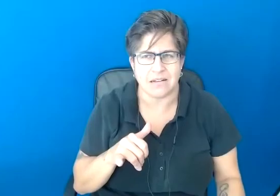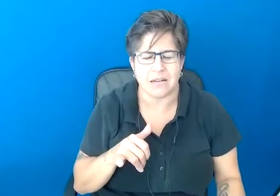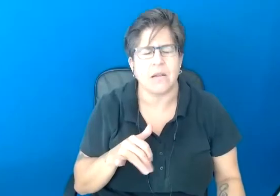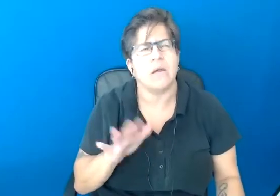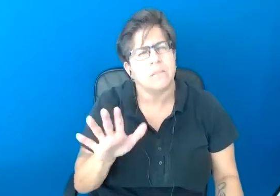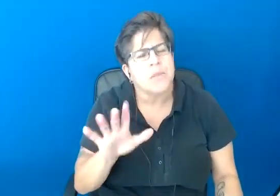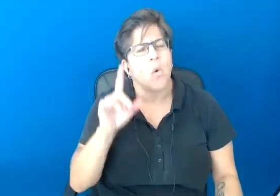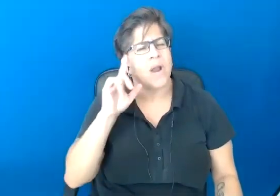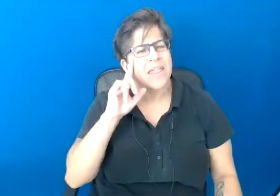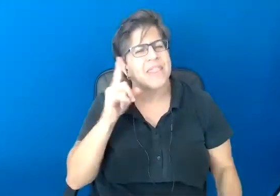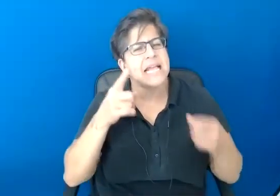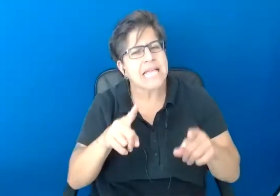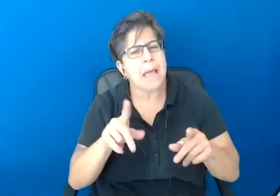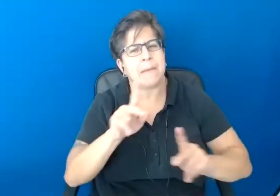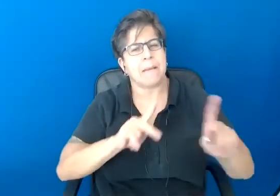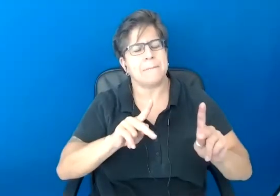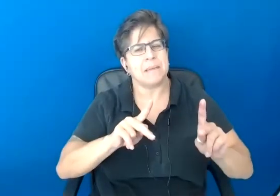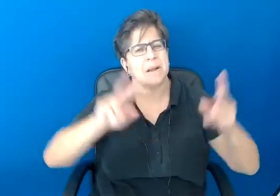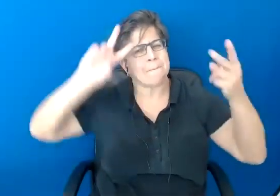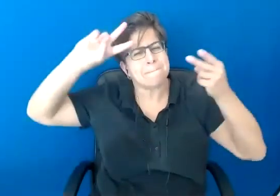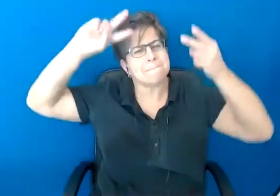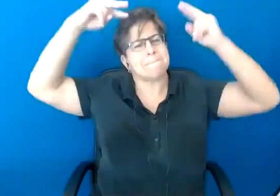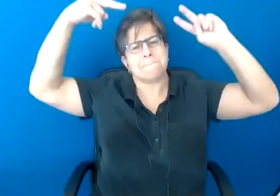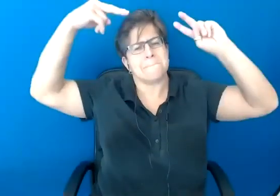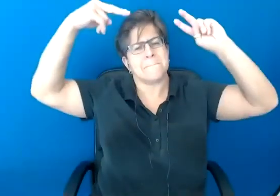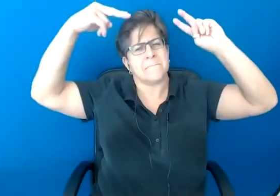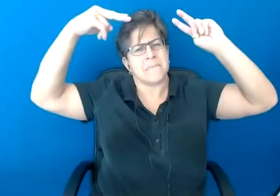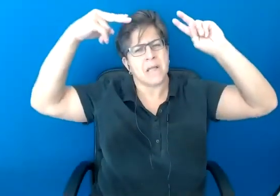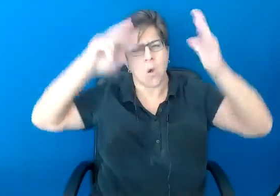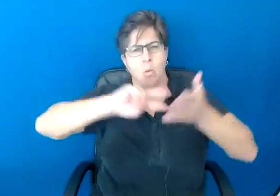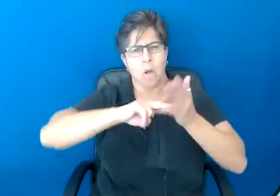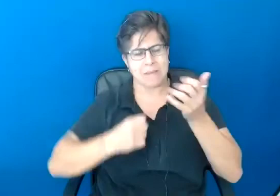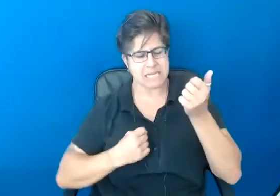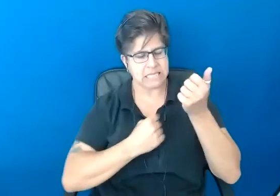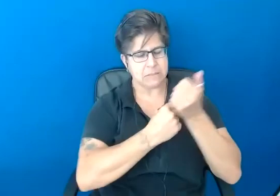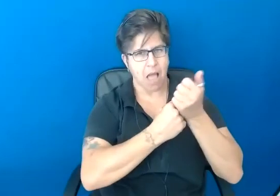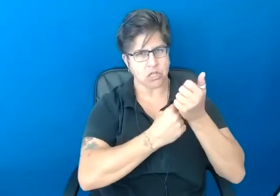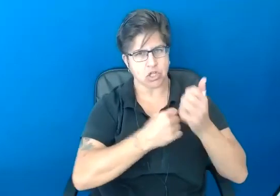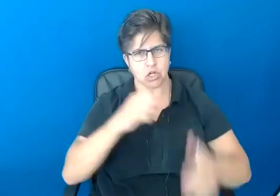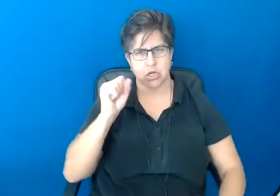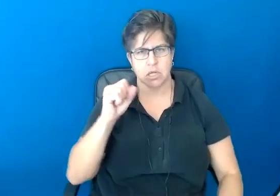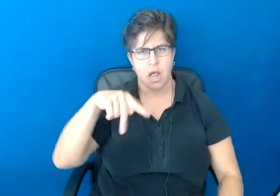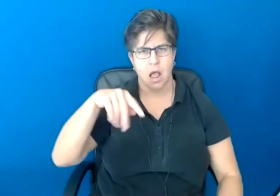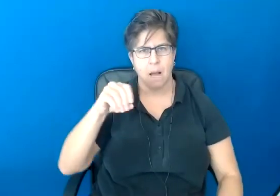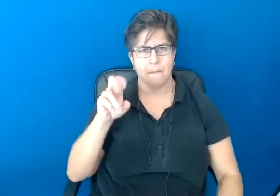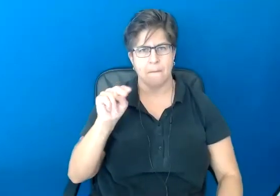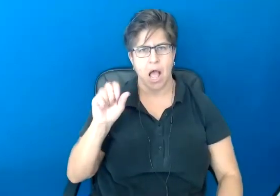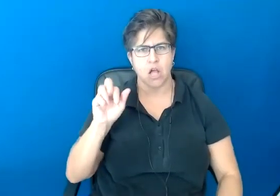my best guess. That's just my best guess. But that would have to be for a whole other workshop that I don't have time to go